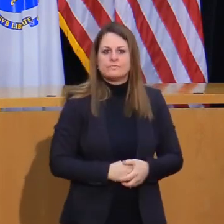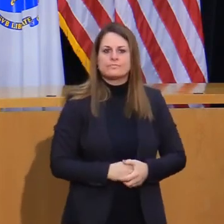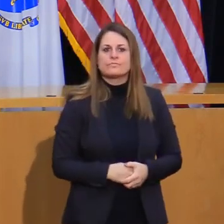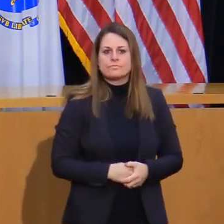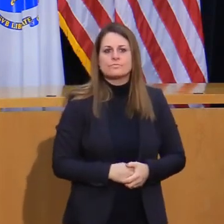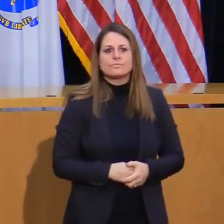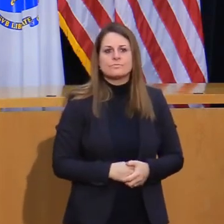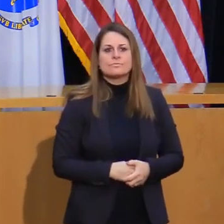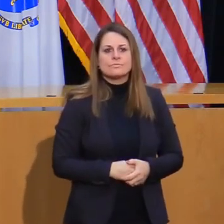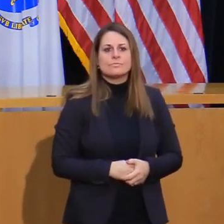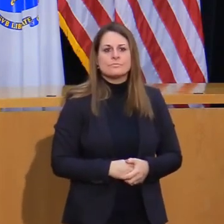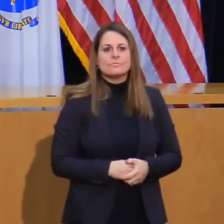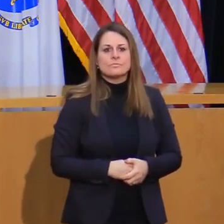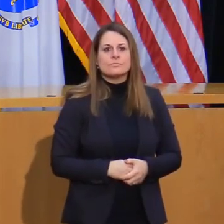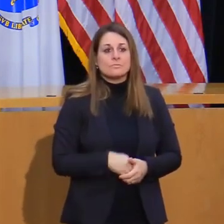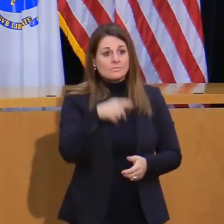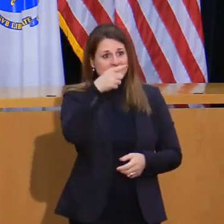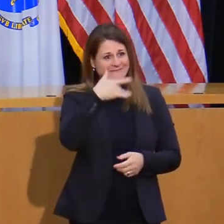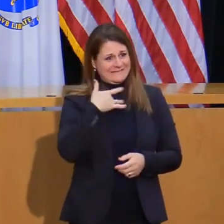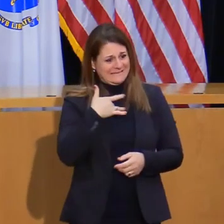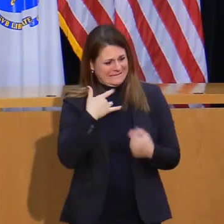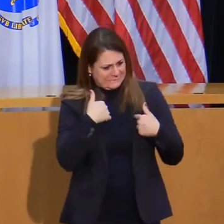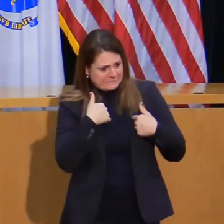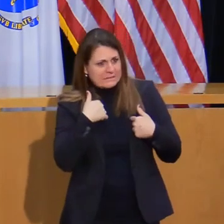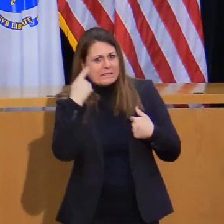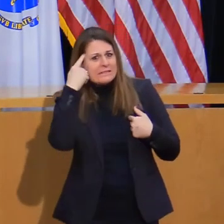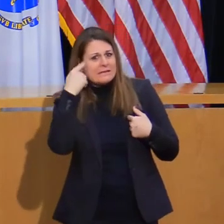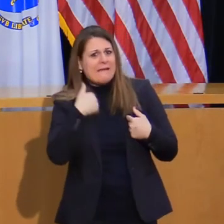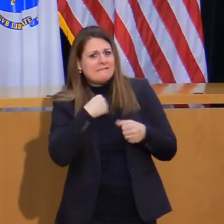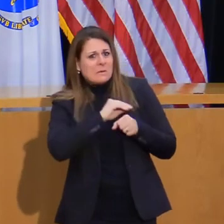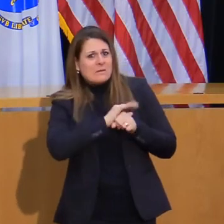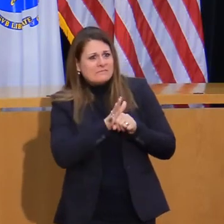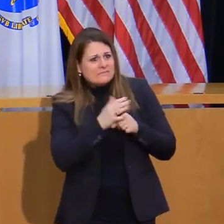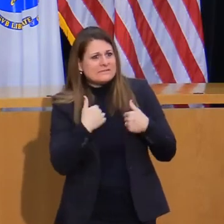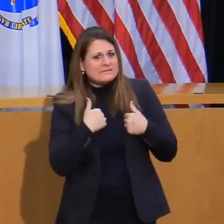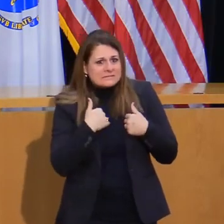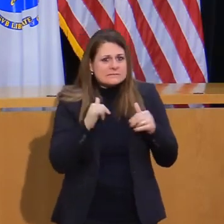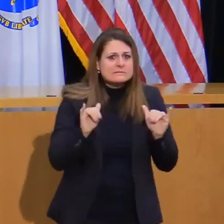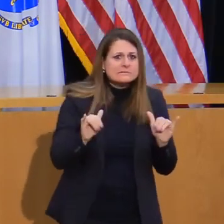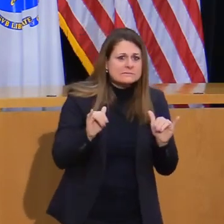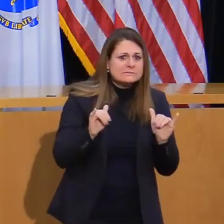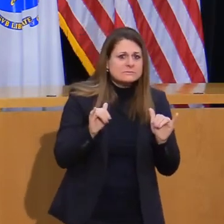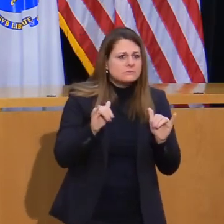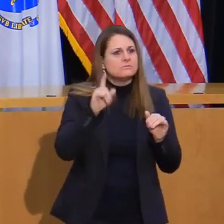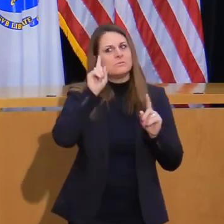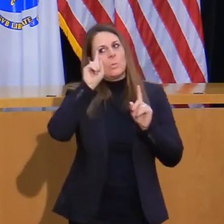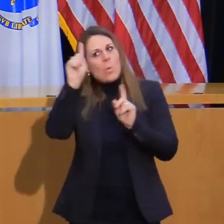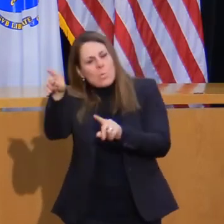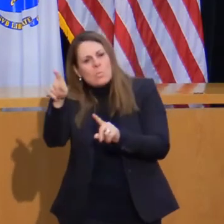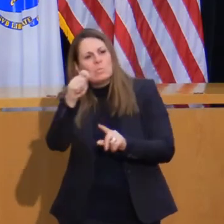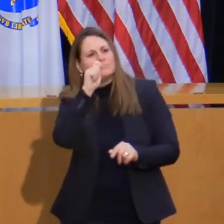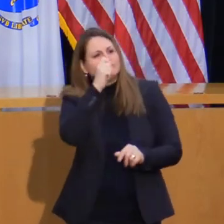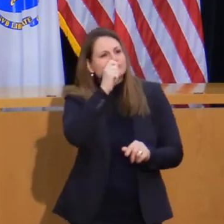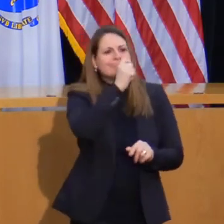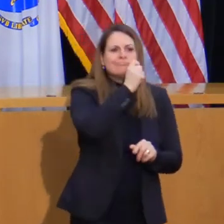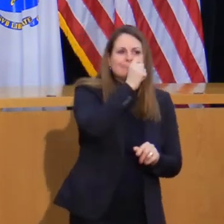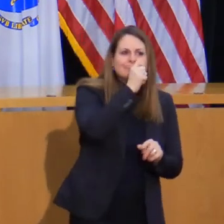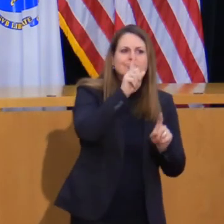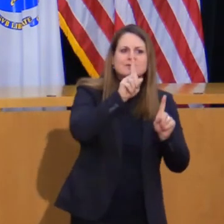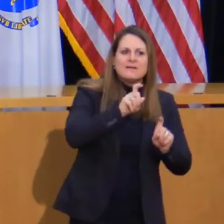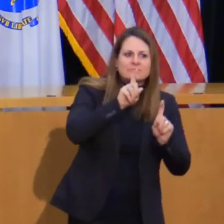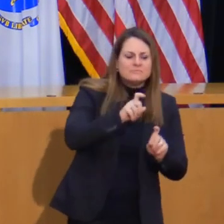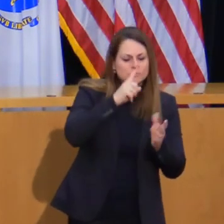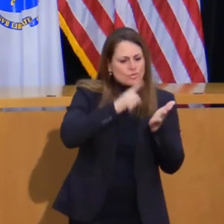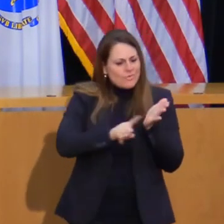tested positive, is a very easy way to protect yourself, to protect your friends, to protect your